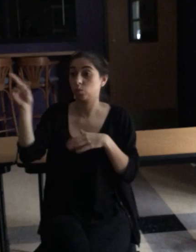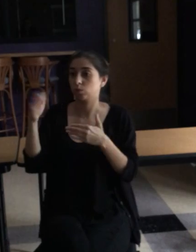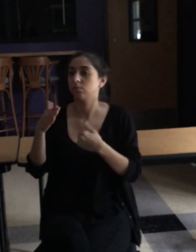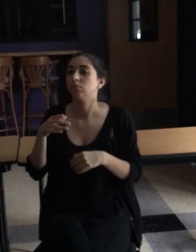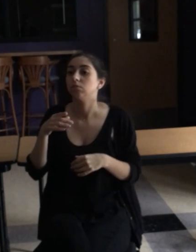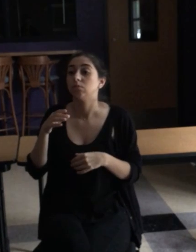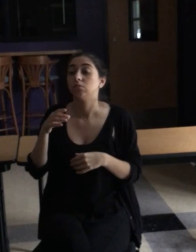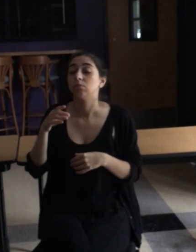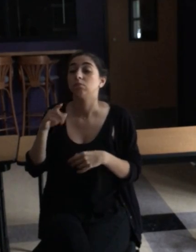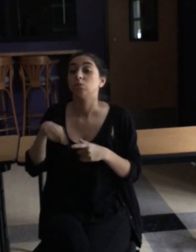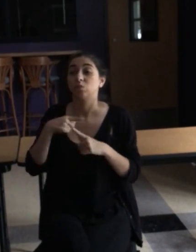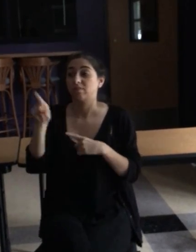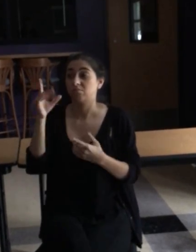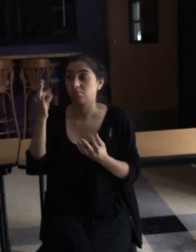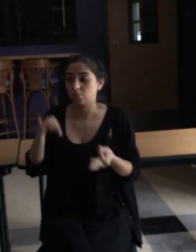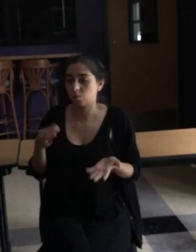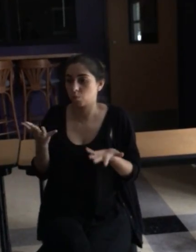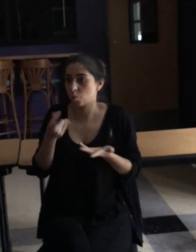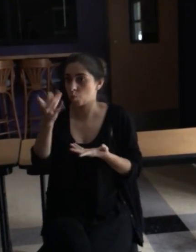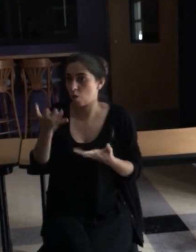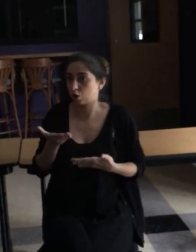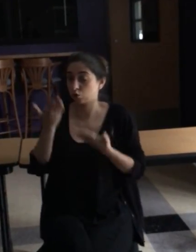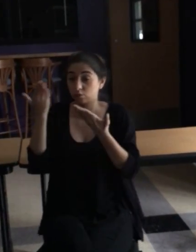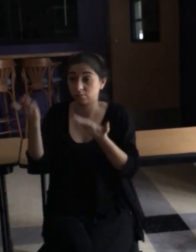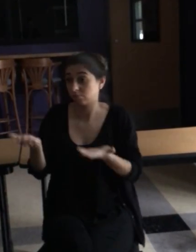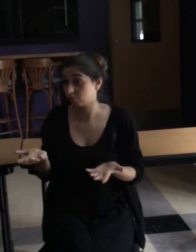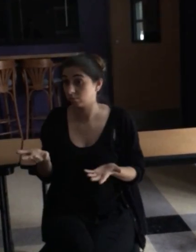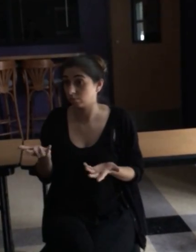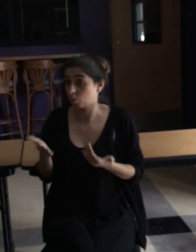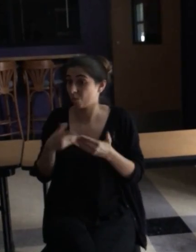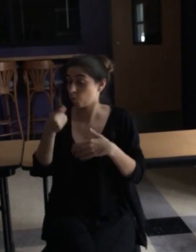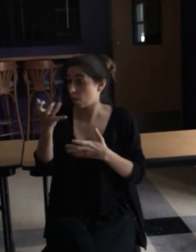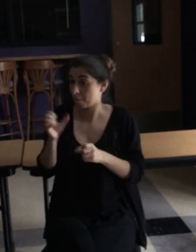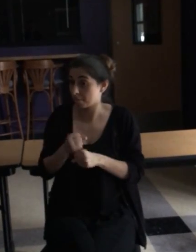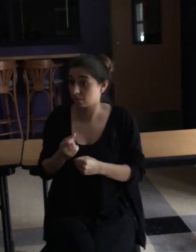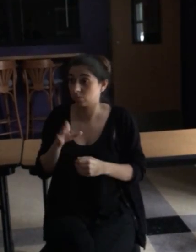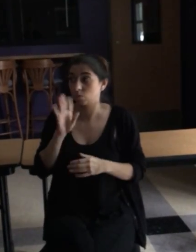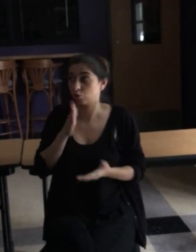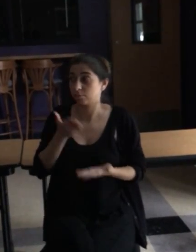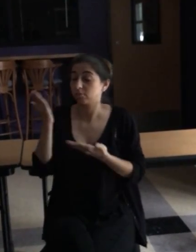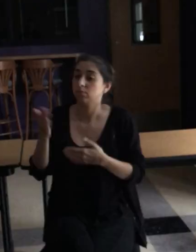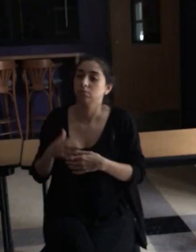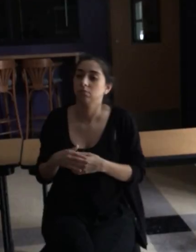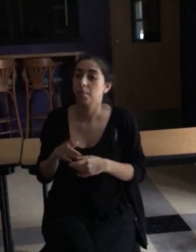to serve me whatever you want to make. There are rules.